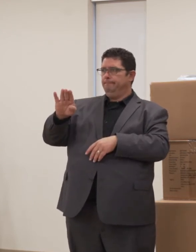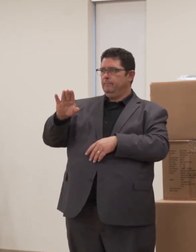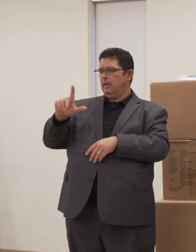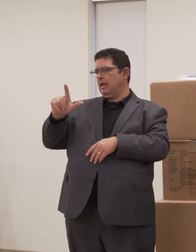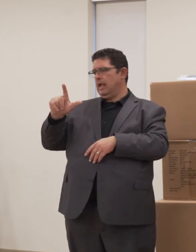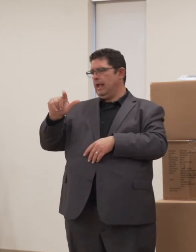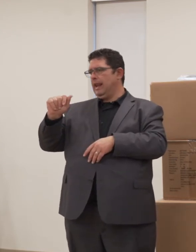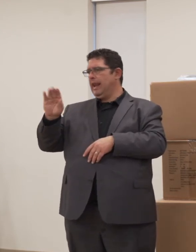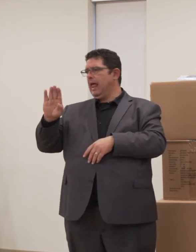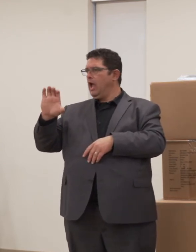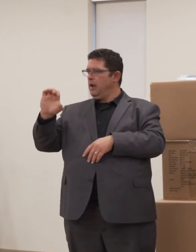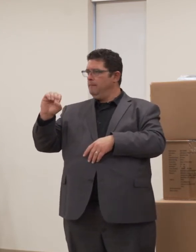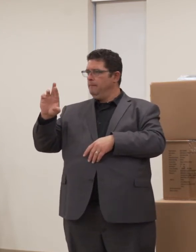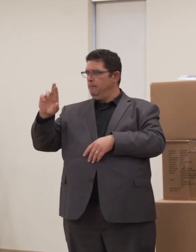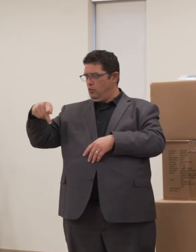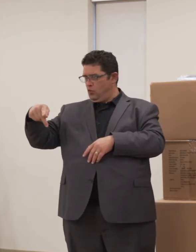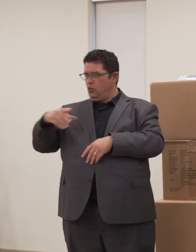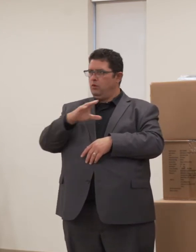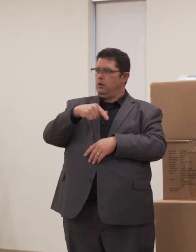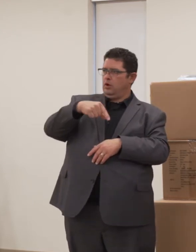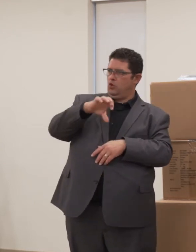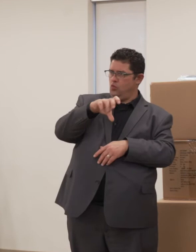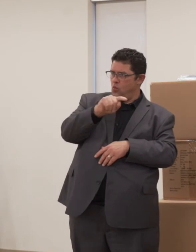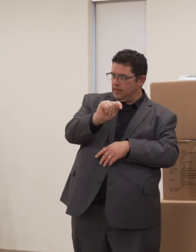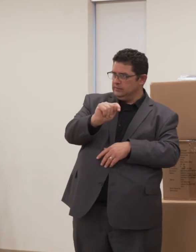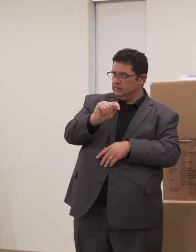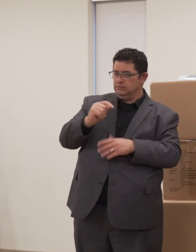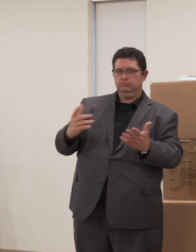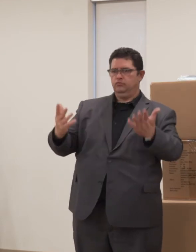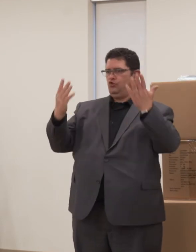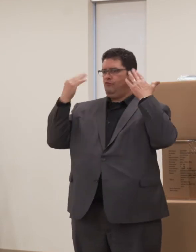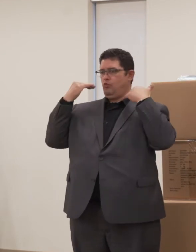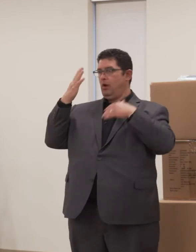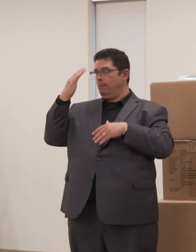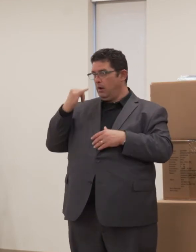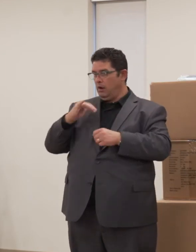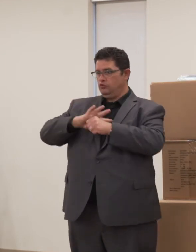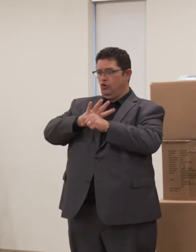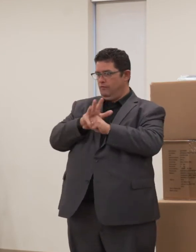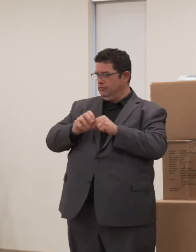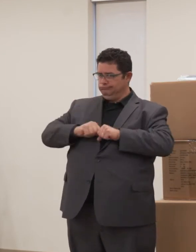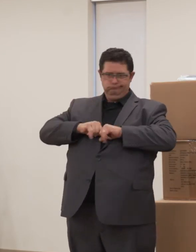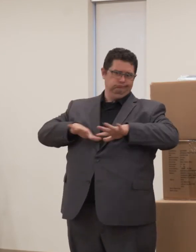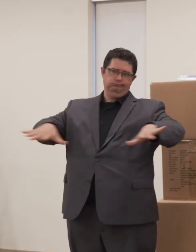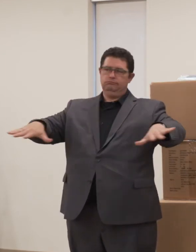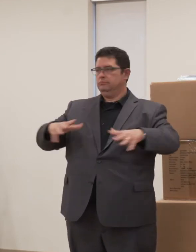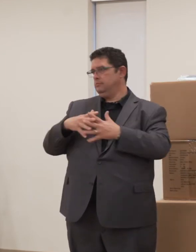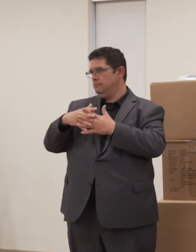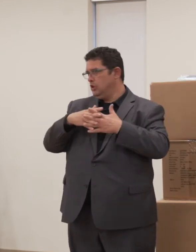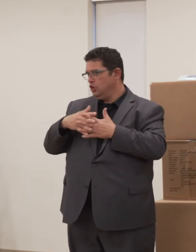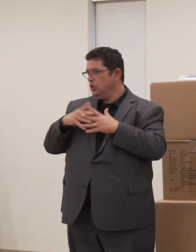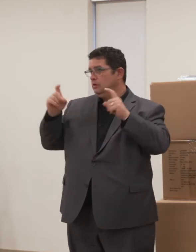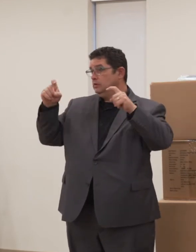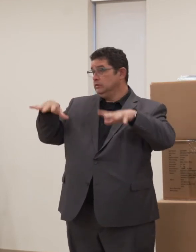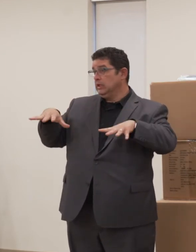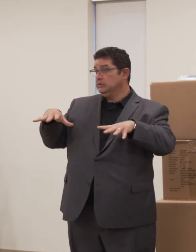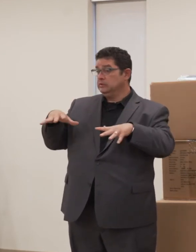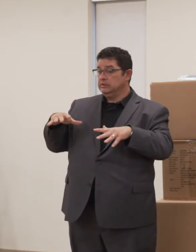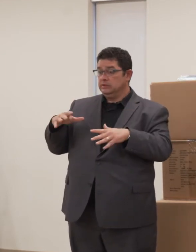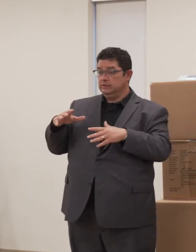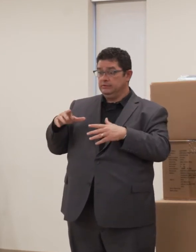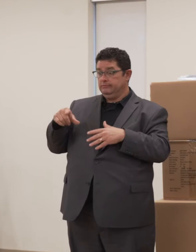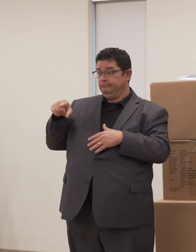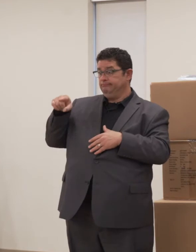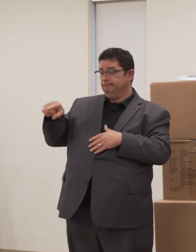LabCorp and Quest are struggling. They're overwhelmed because of the explosion of COVID in America. The testing facilities are overwhelmed.